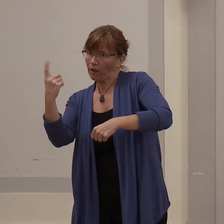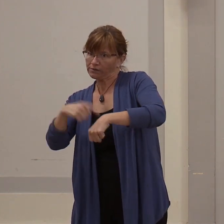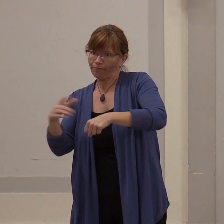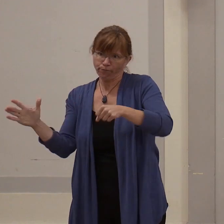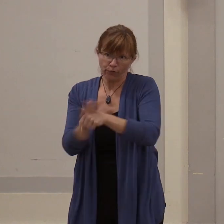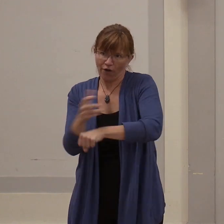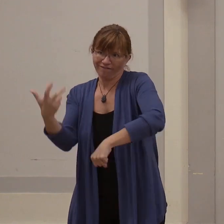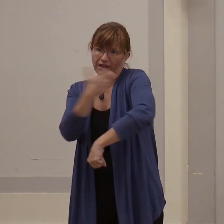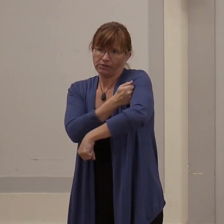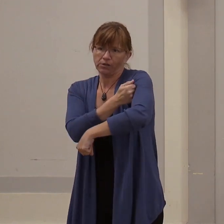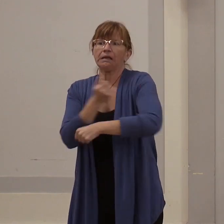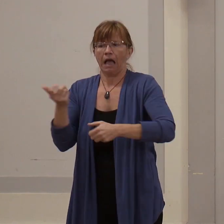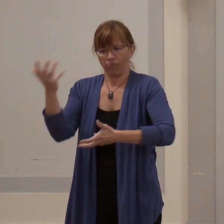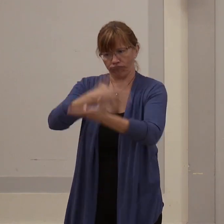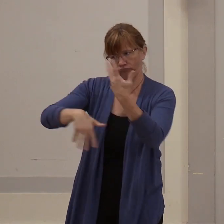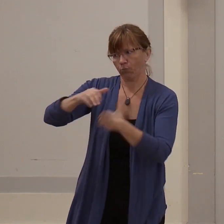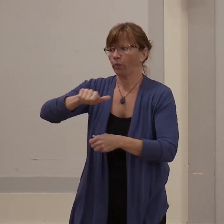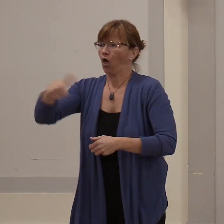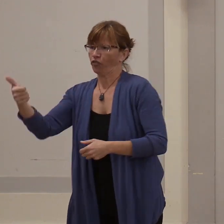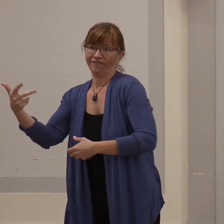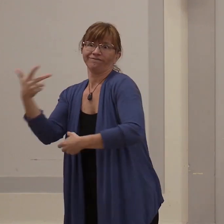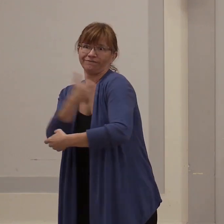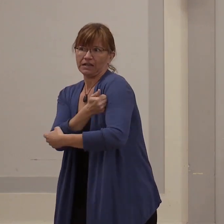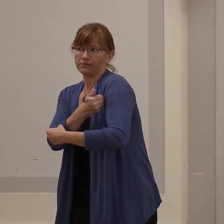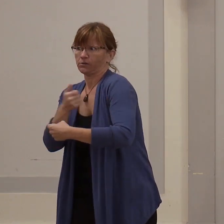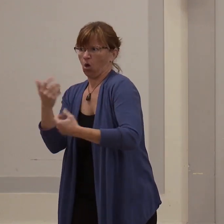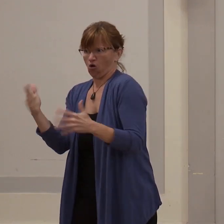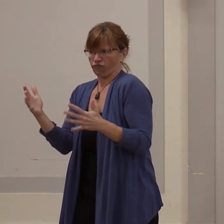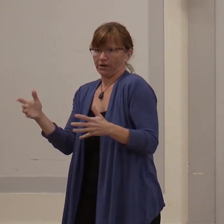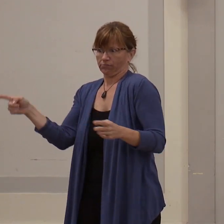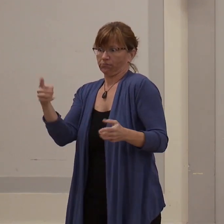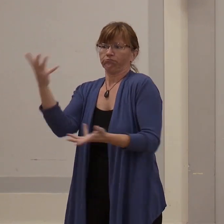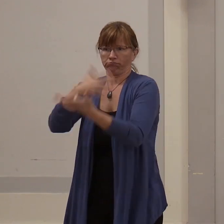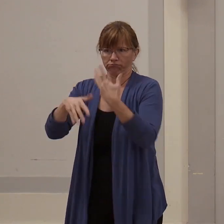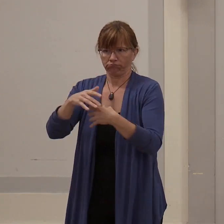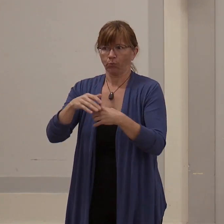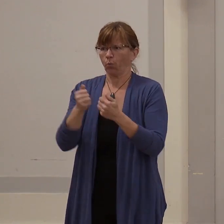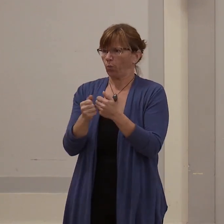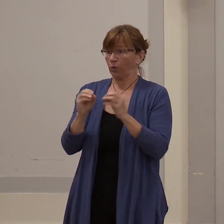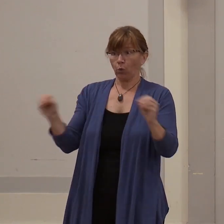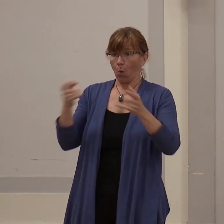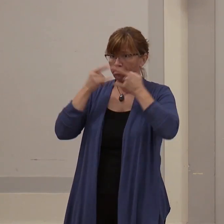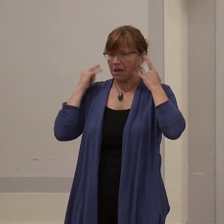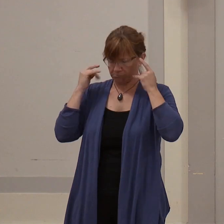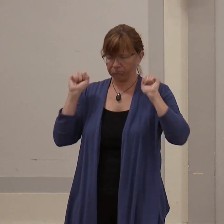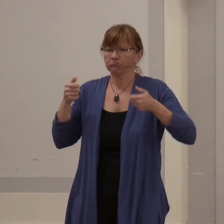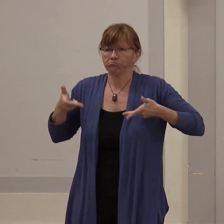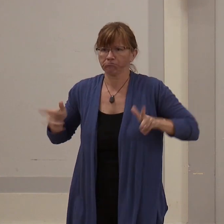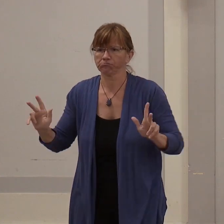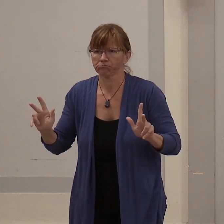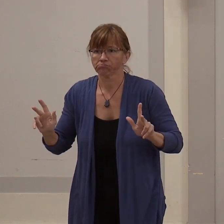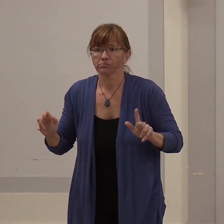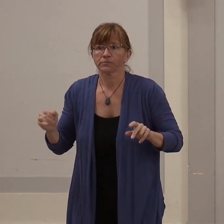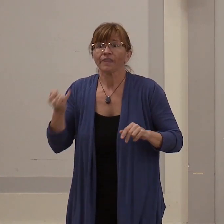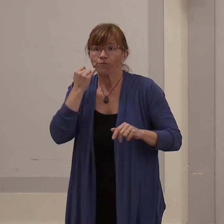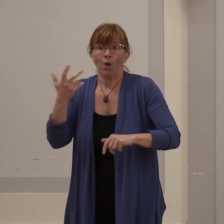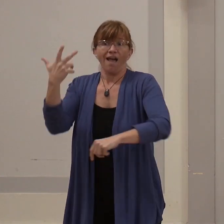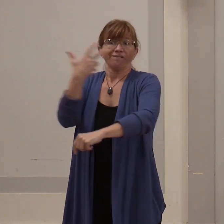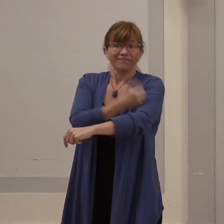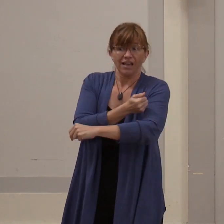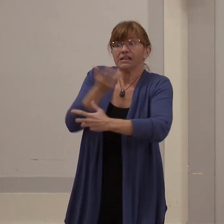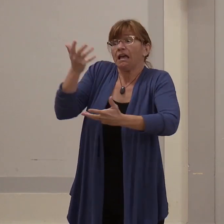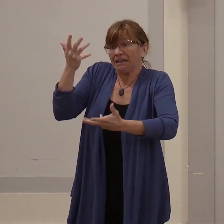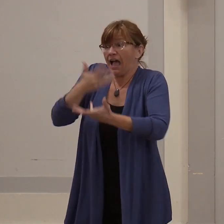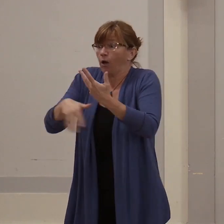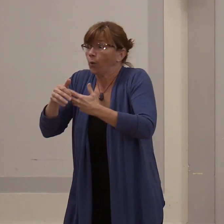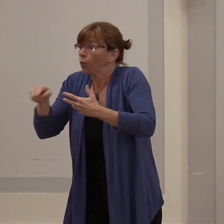in private settings. Additionally, if you are vaccinated, the CDC says it's okay to gather indoors with unvaccinated people from one